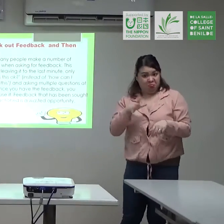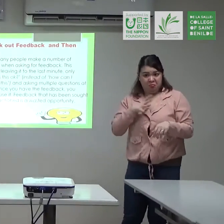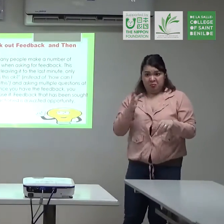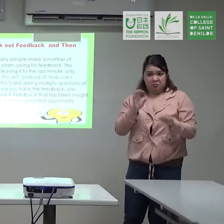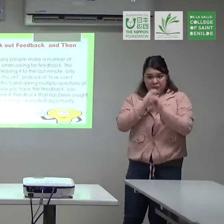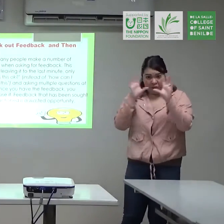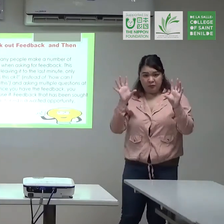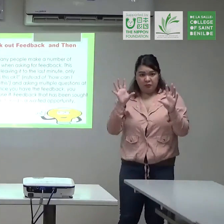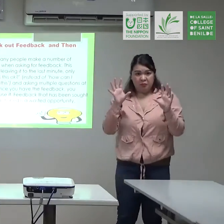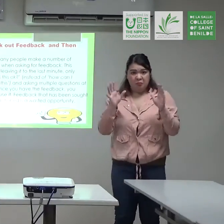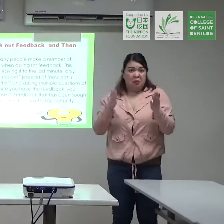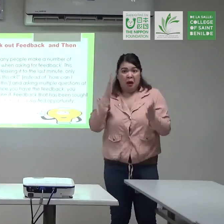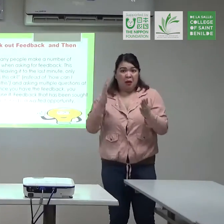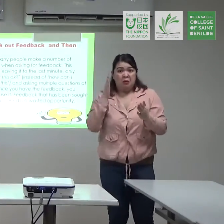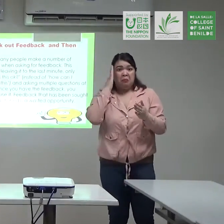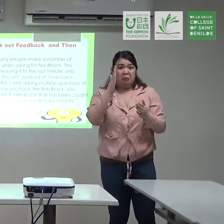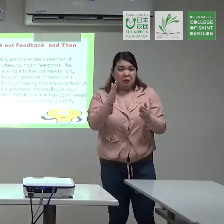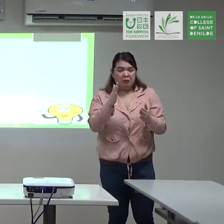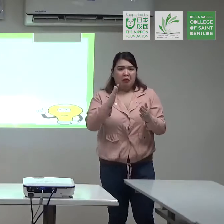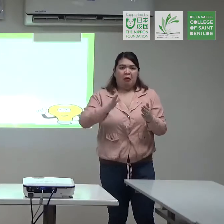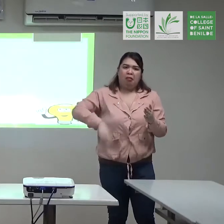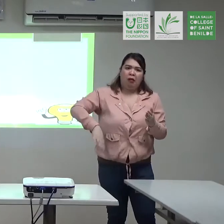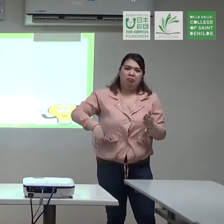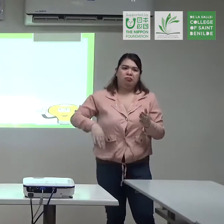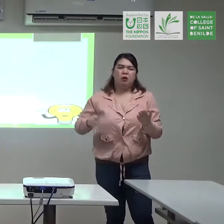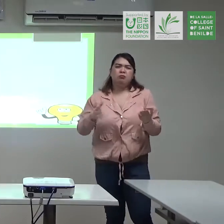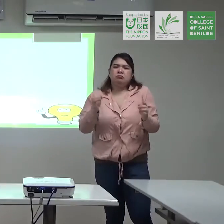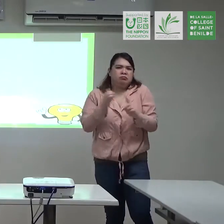too late to correct it.